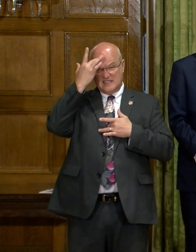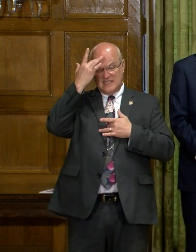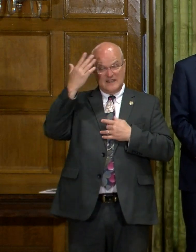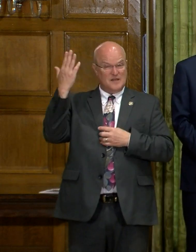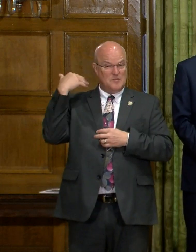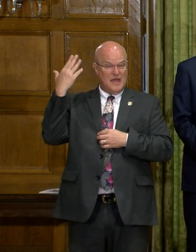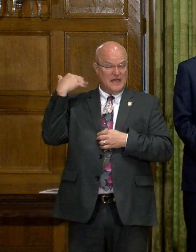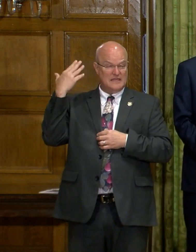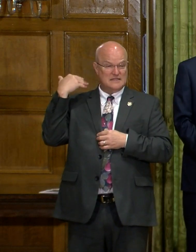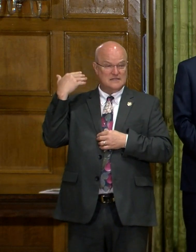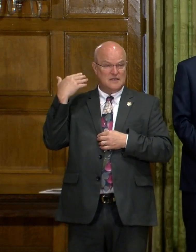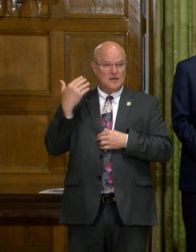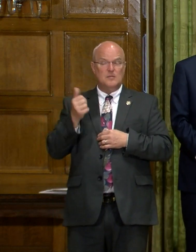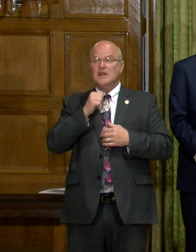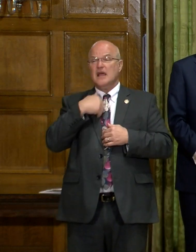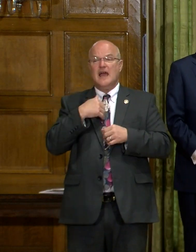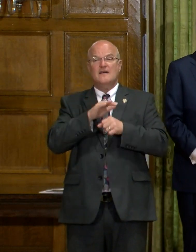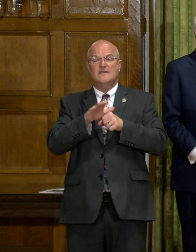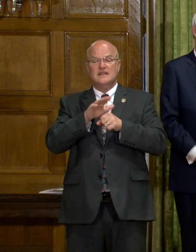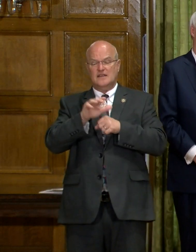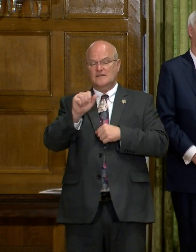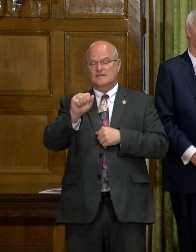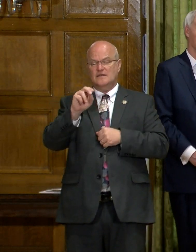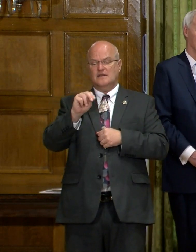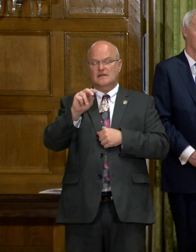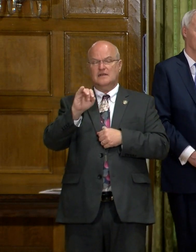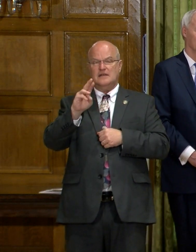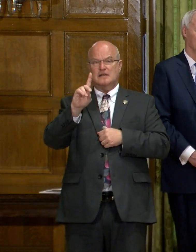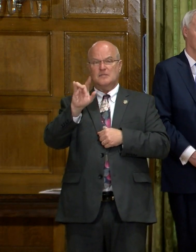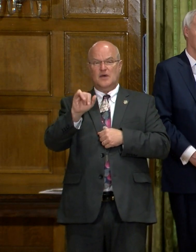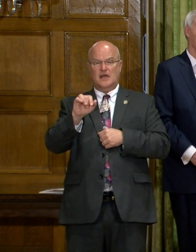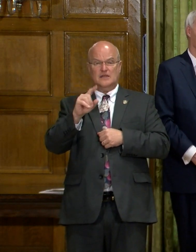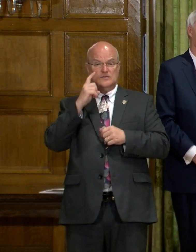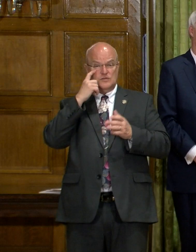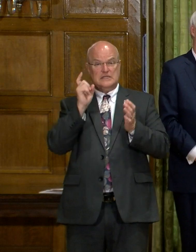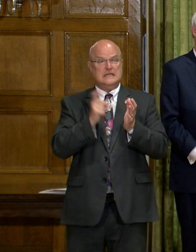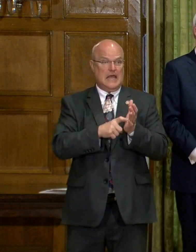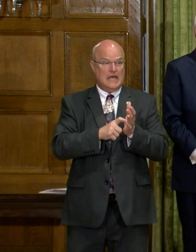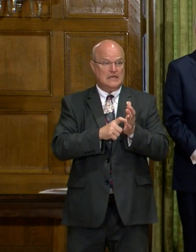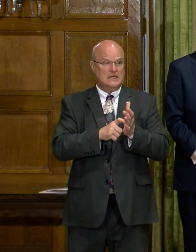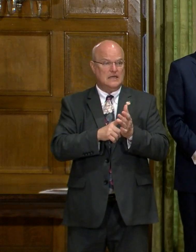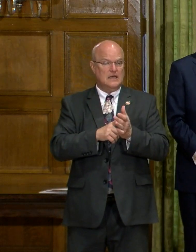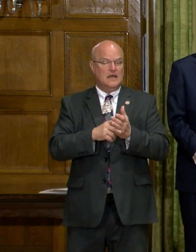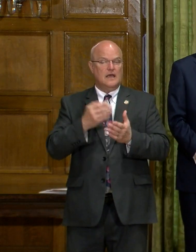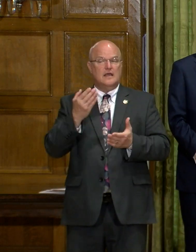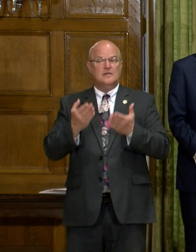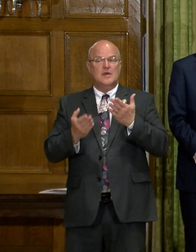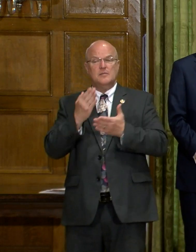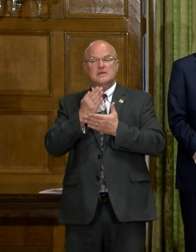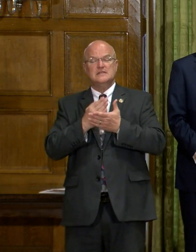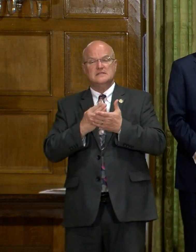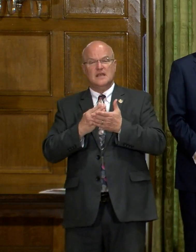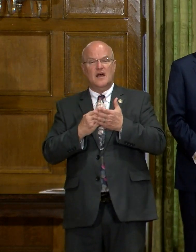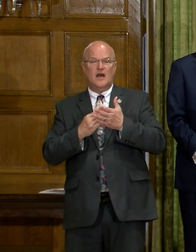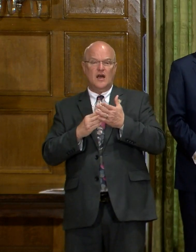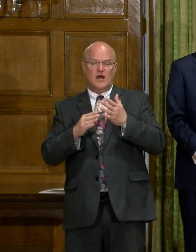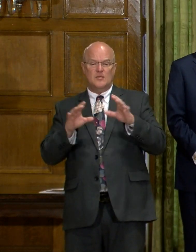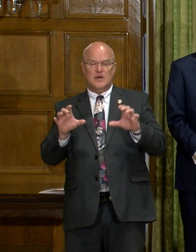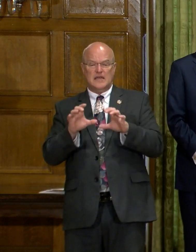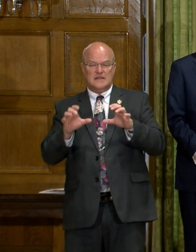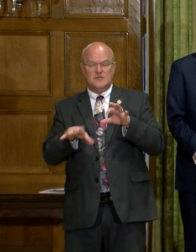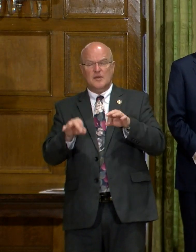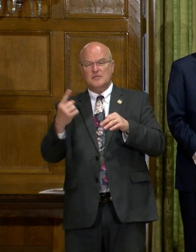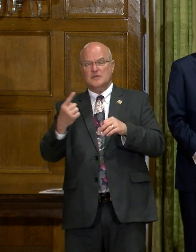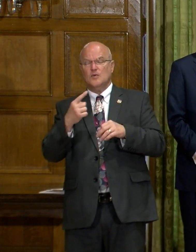infected in the past may not have enough antibody to detect, and there may be some cross-reactivity, so it may pick